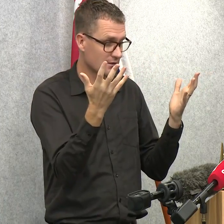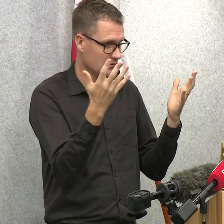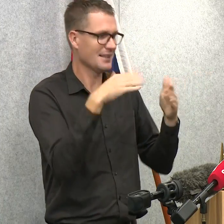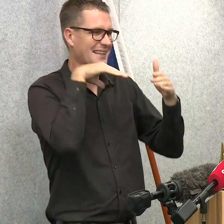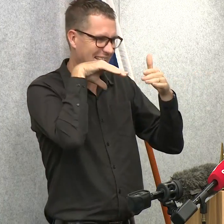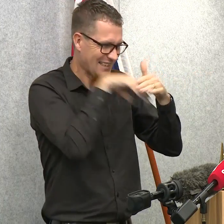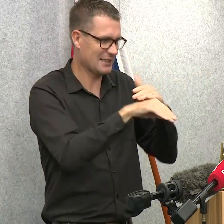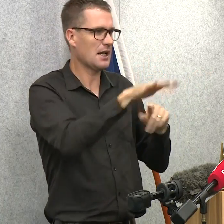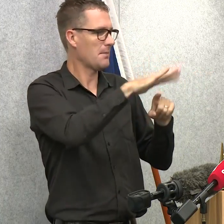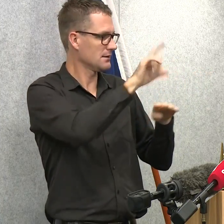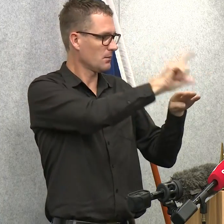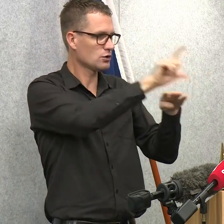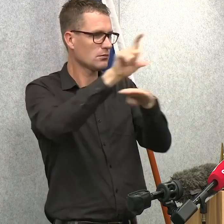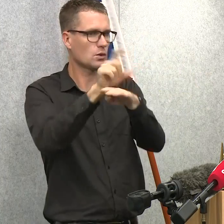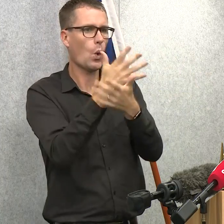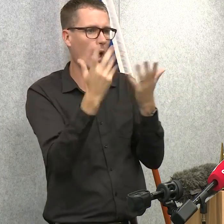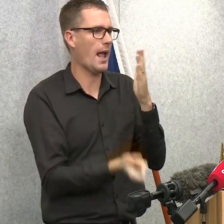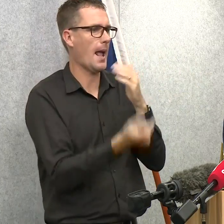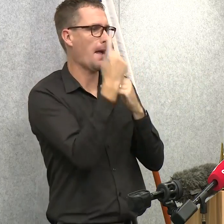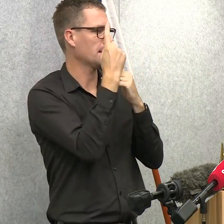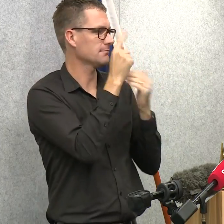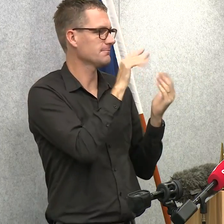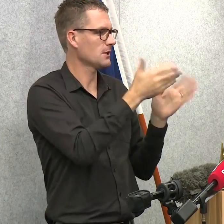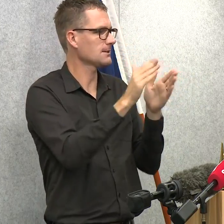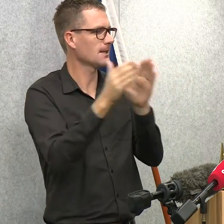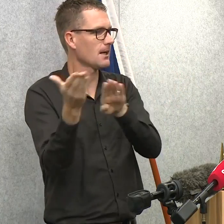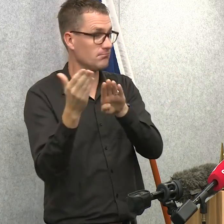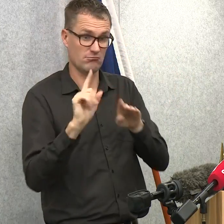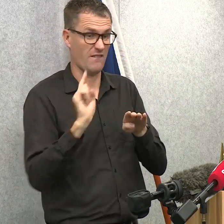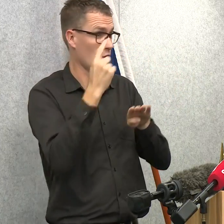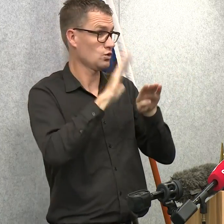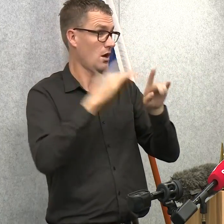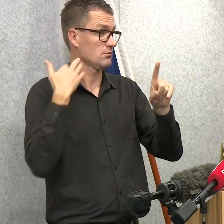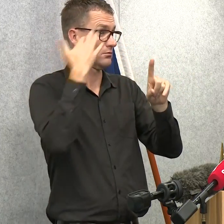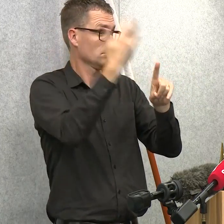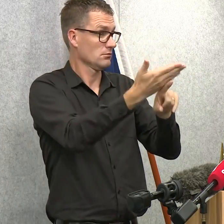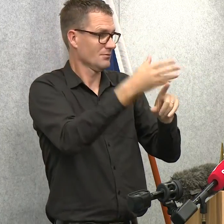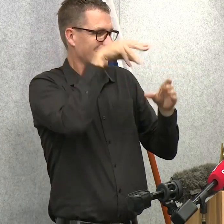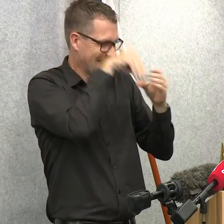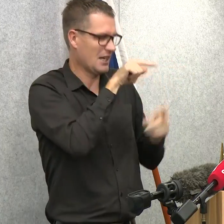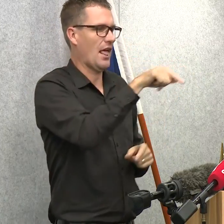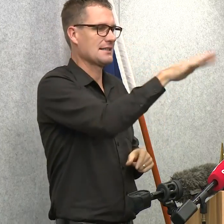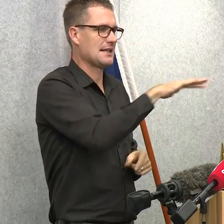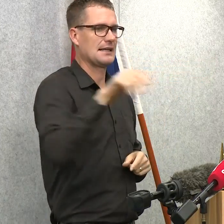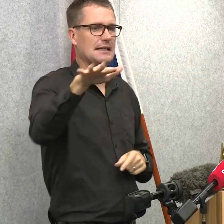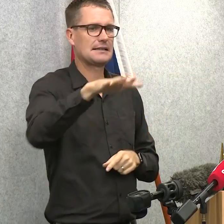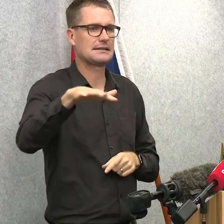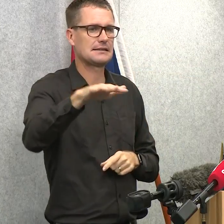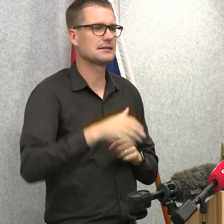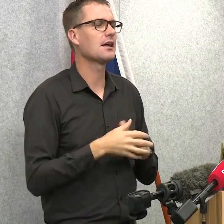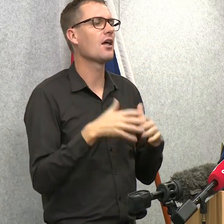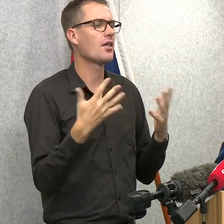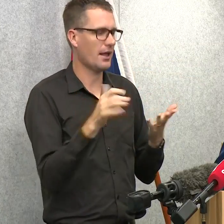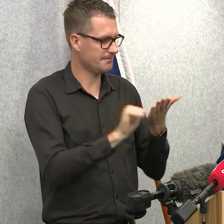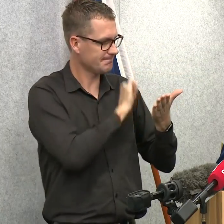crime. We then have a very comprehensive and well-practiced process of going through